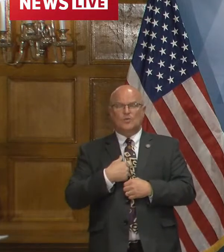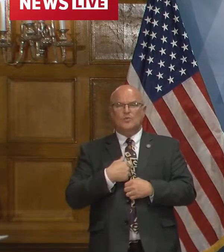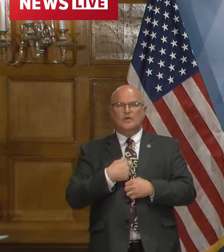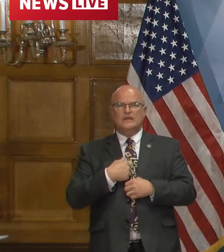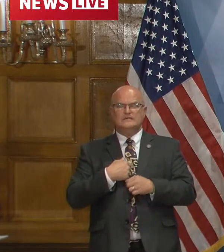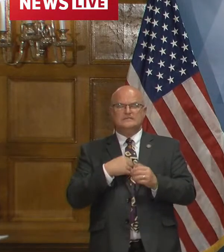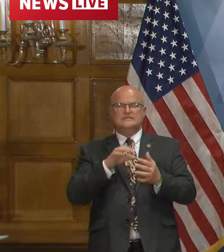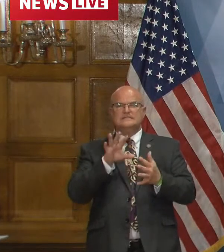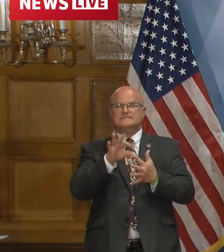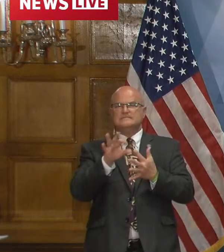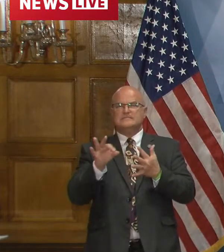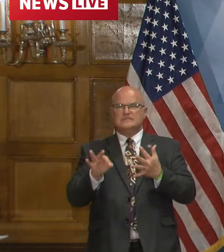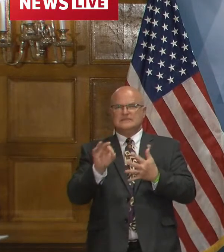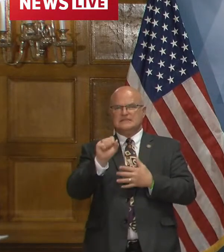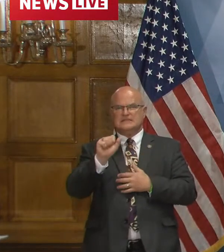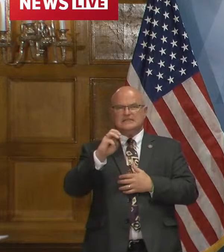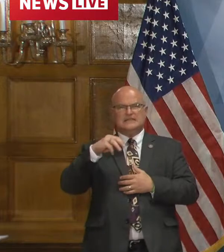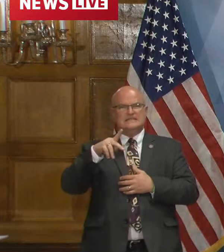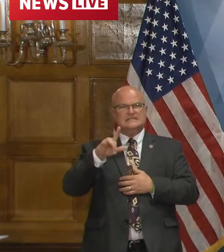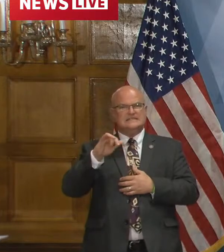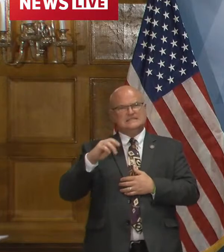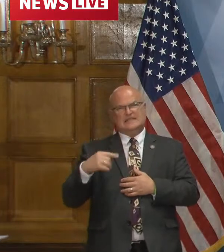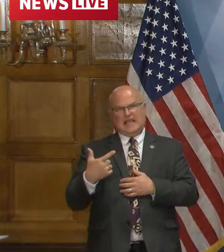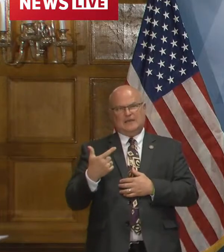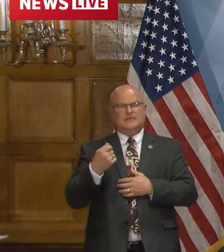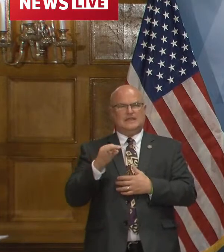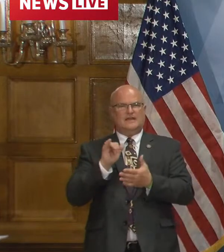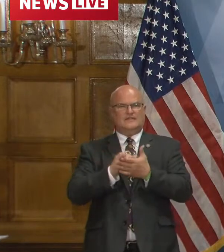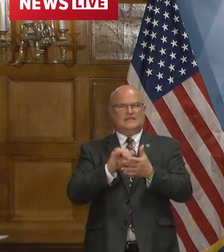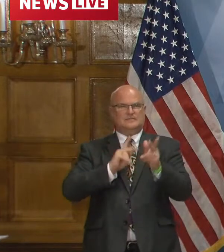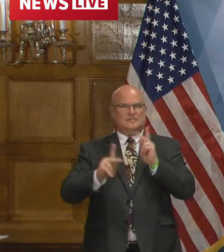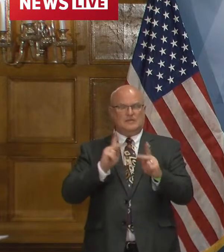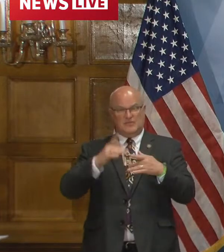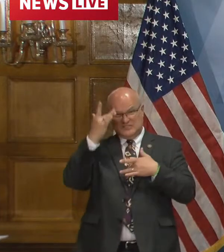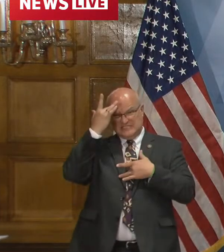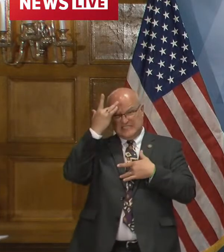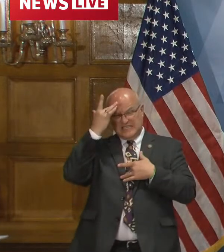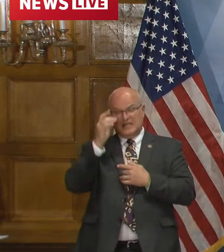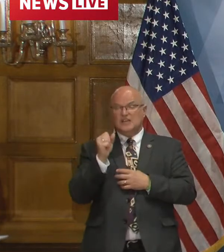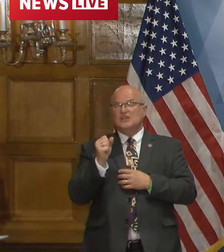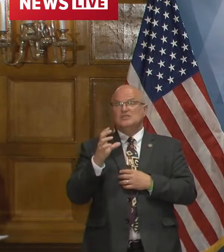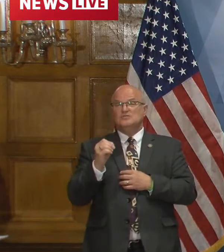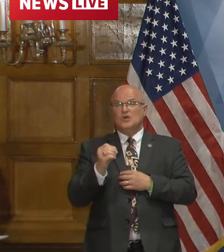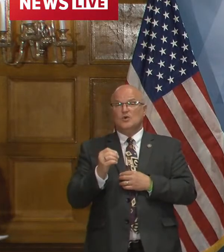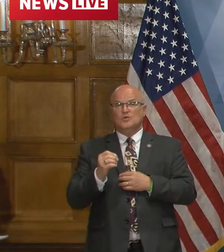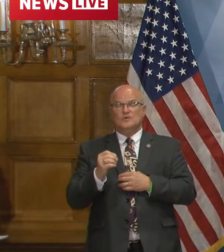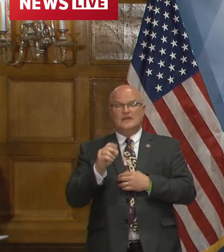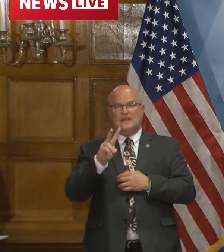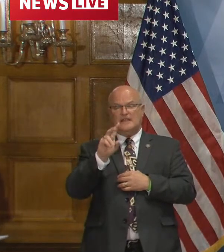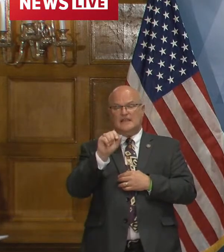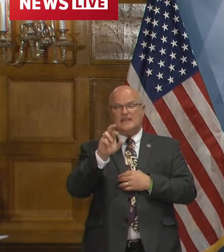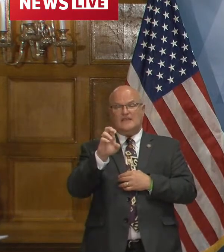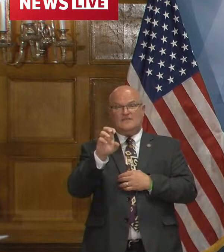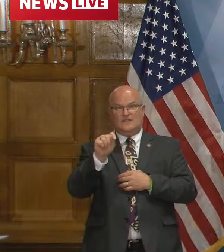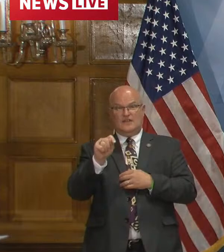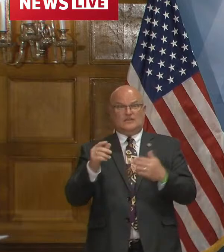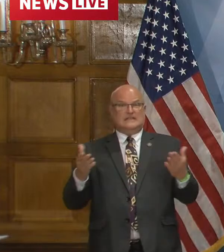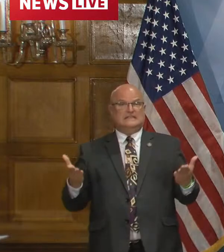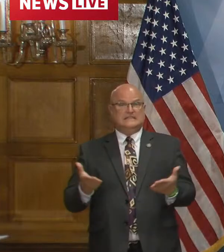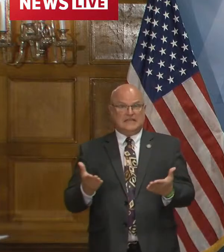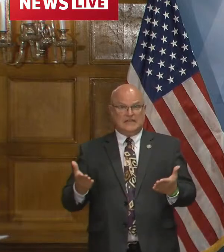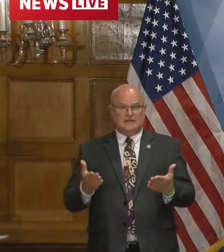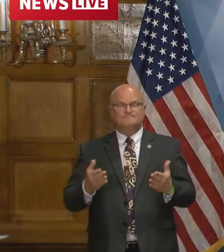sequencing a small, very, very small minority of the number of people that are sick. So it's here. We expect to see